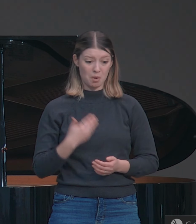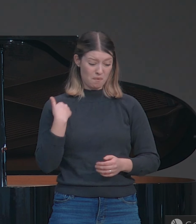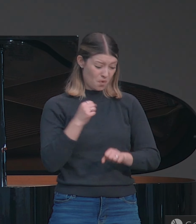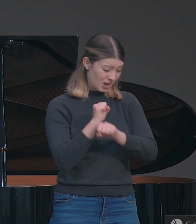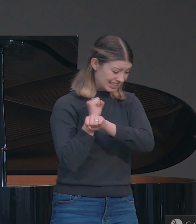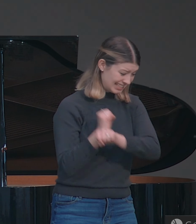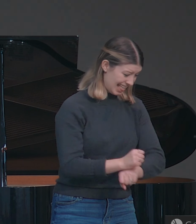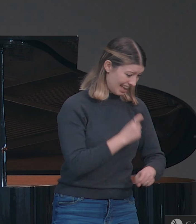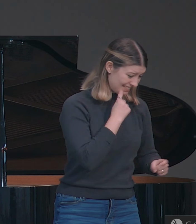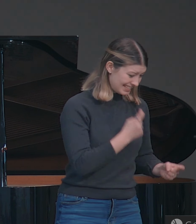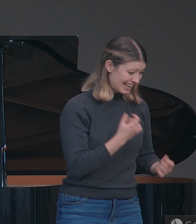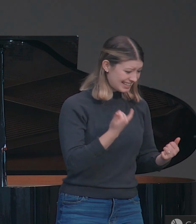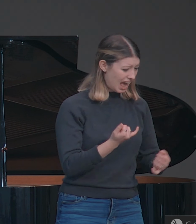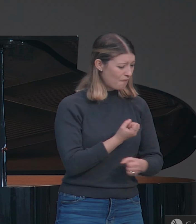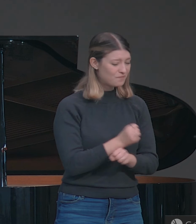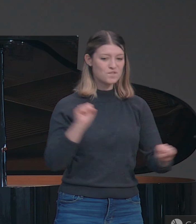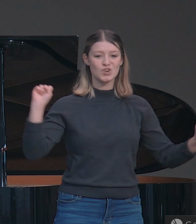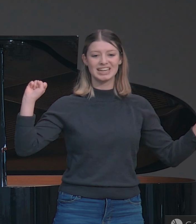sin.